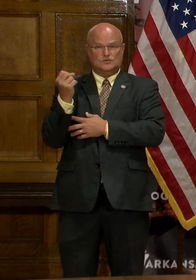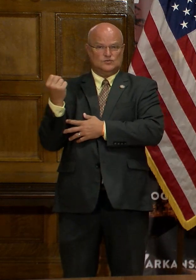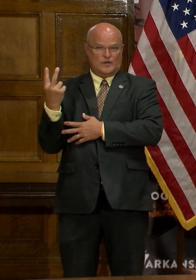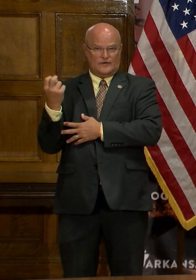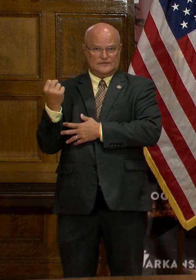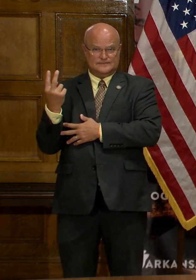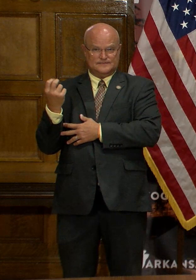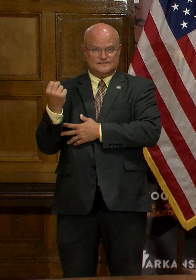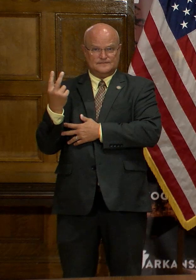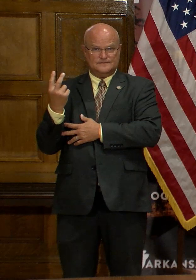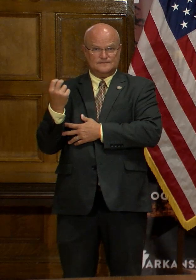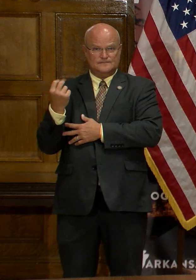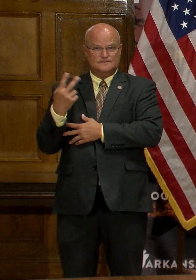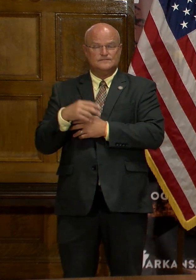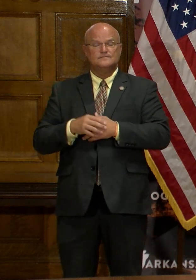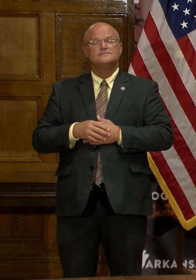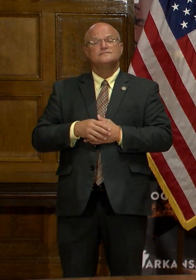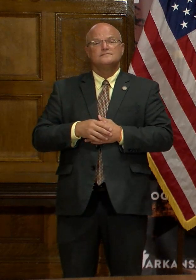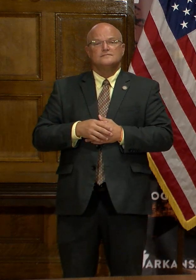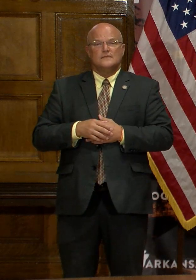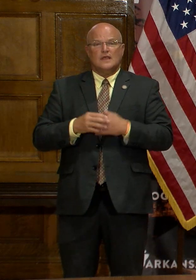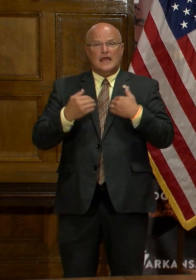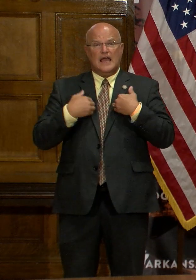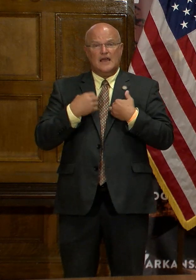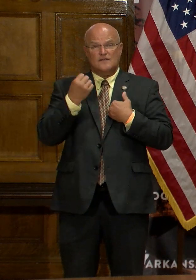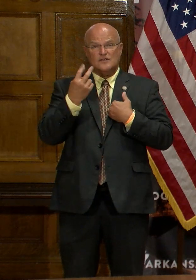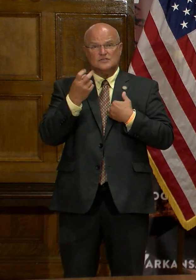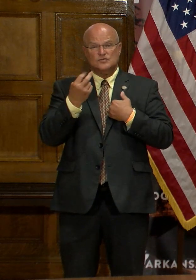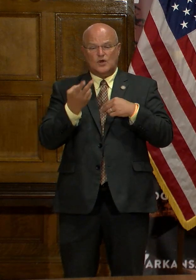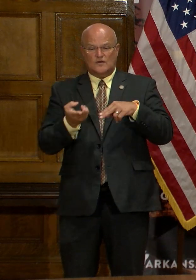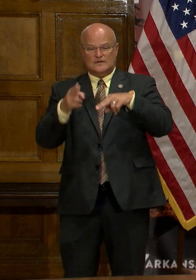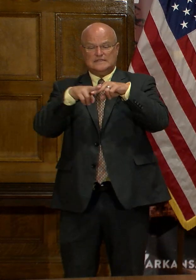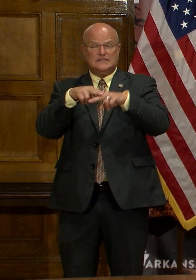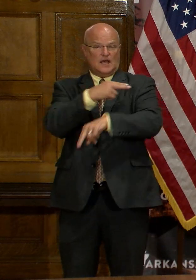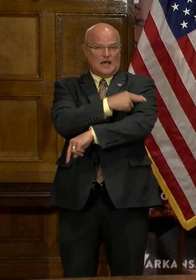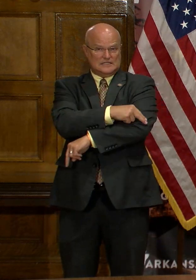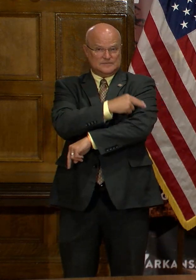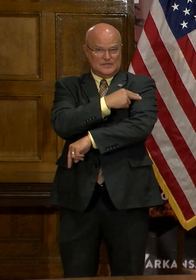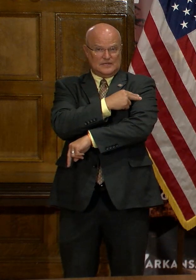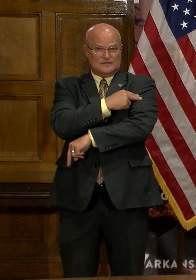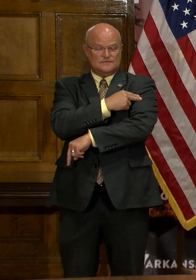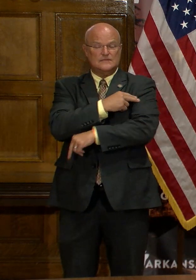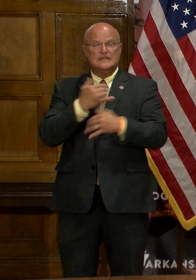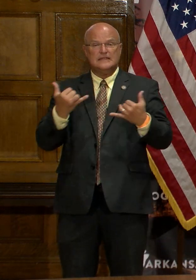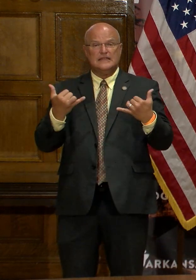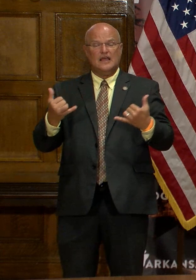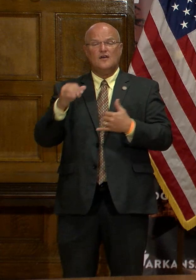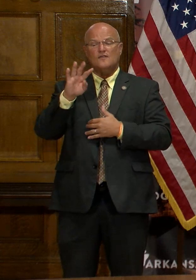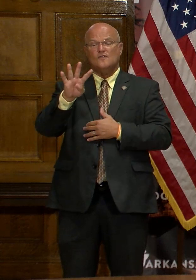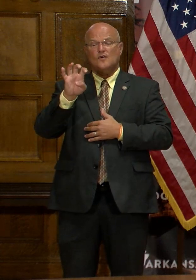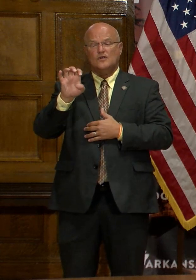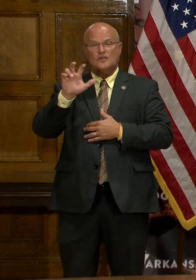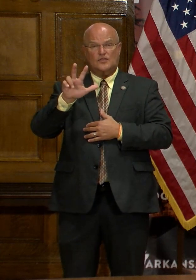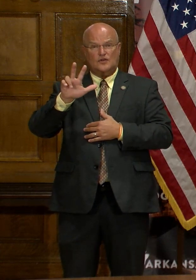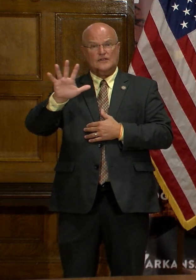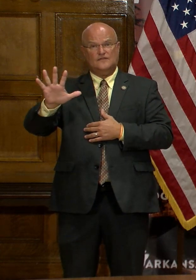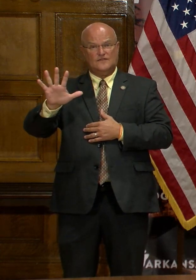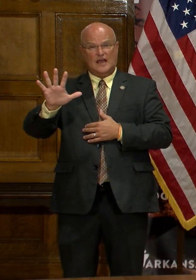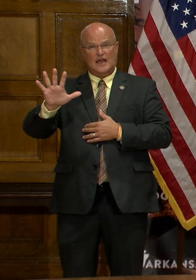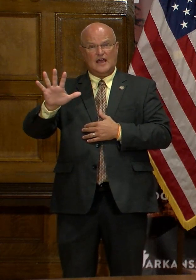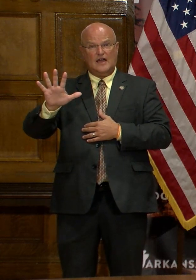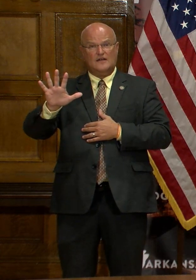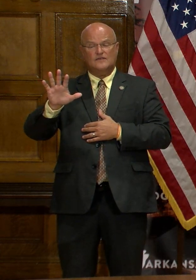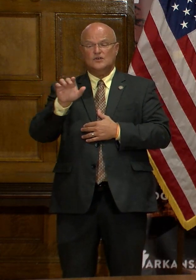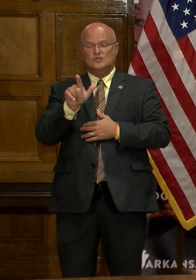62,112. We have 12 additional hospitalizations. That brings us to 435,